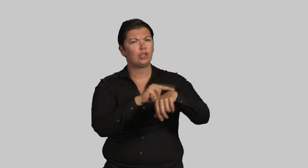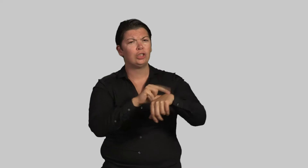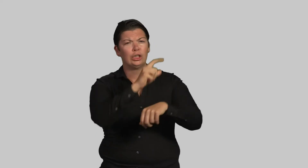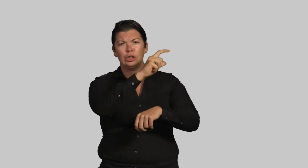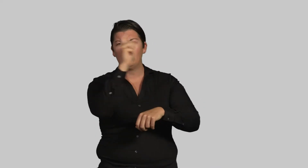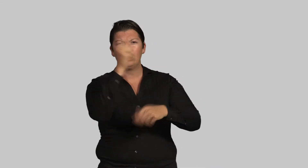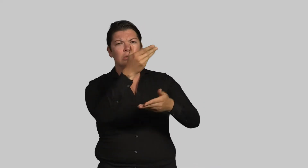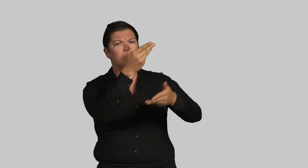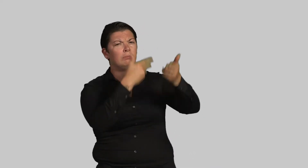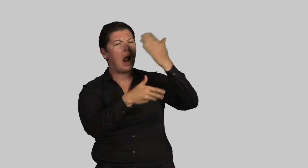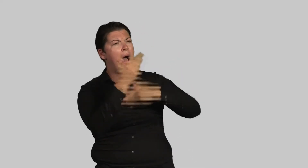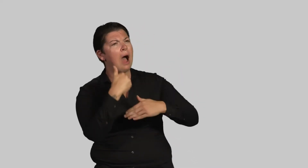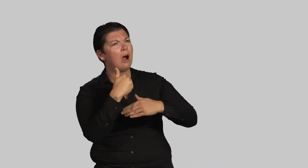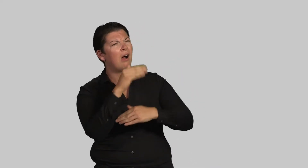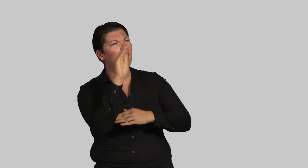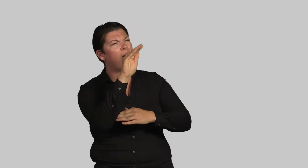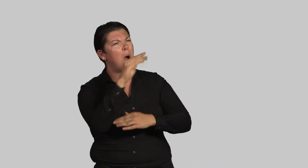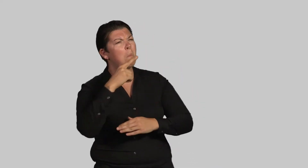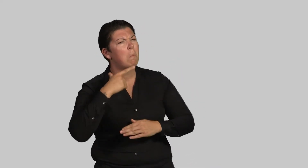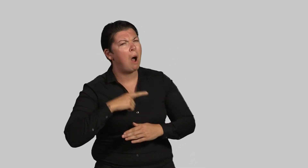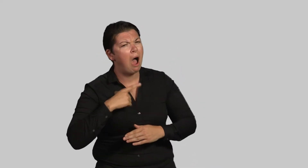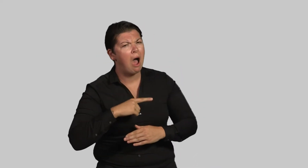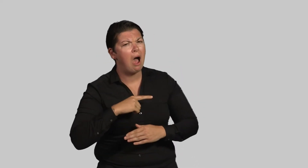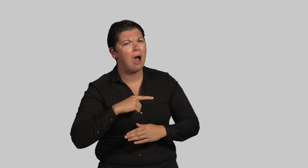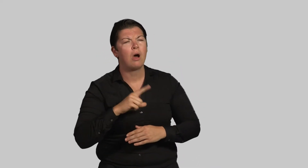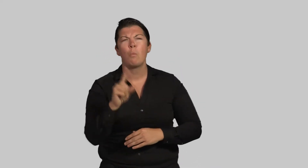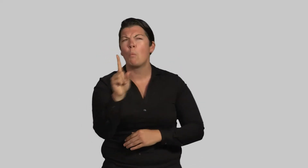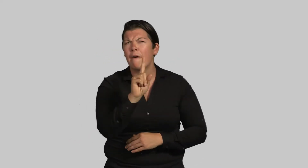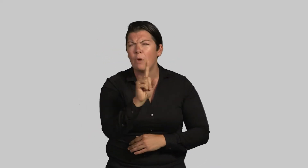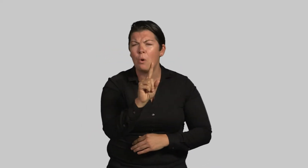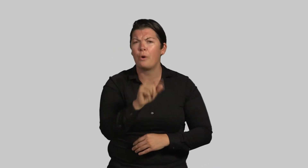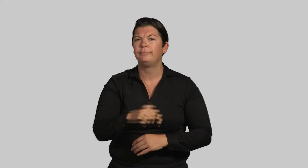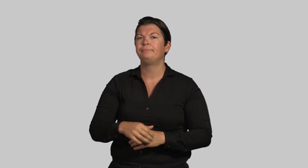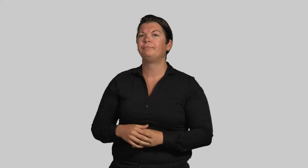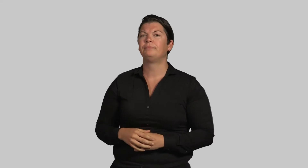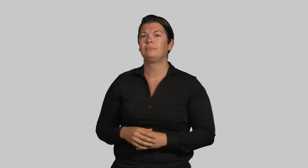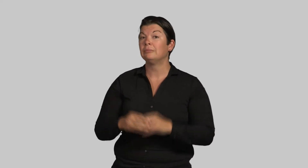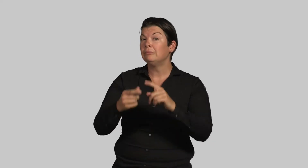Whatever the doctor or nurse explains should be clear. You can ask questions.